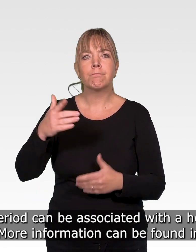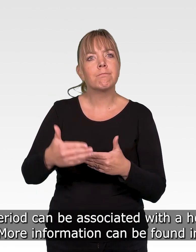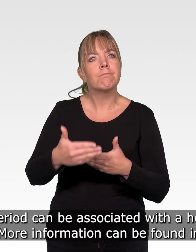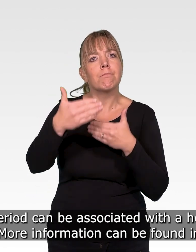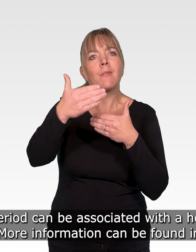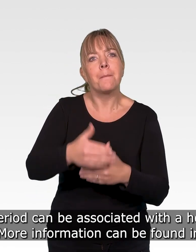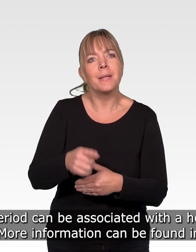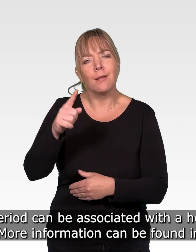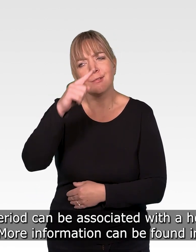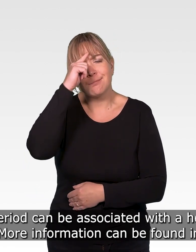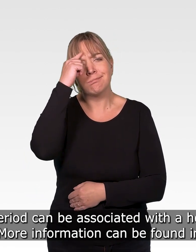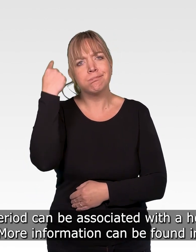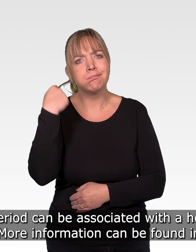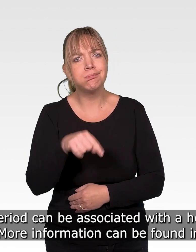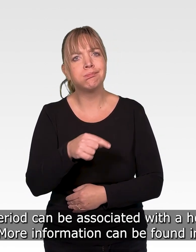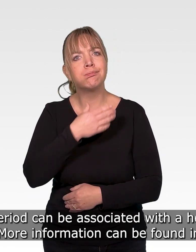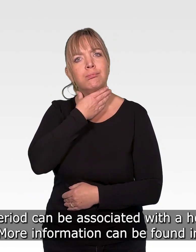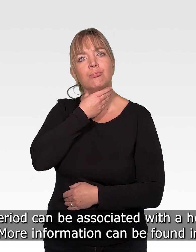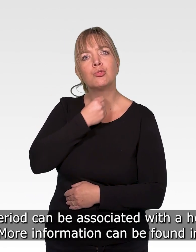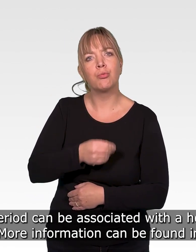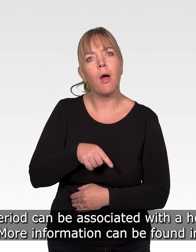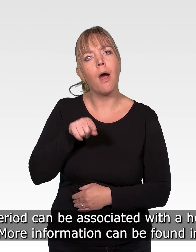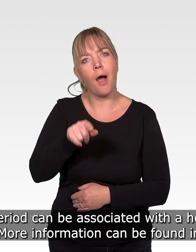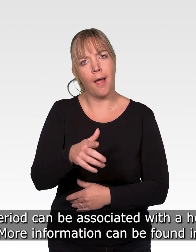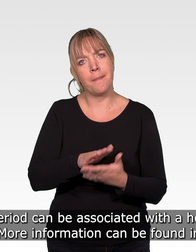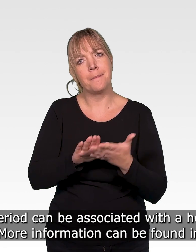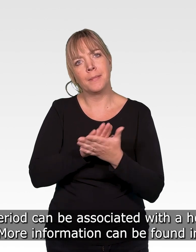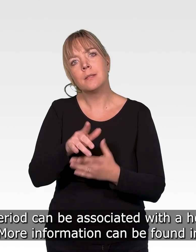A hot dry period can be associated with a heat health alert.